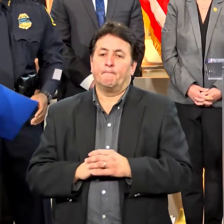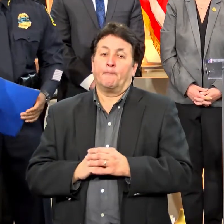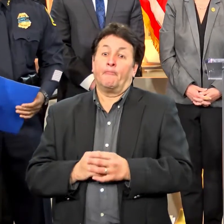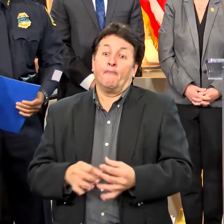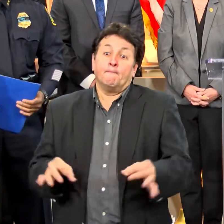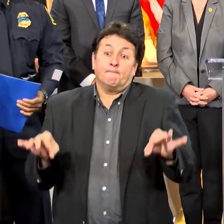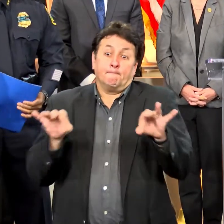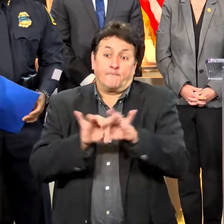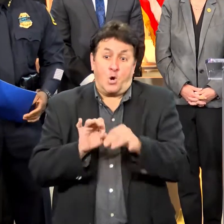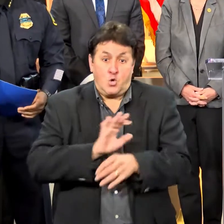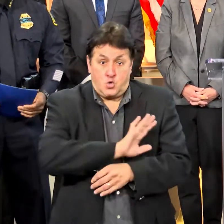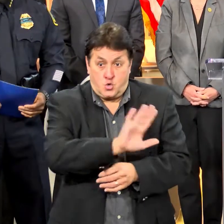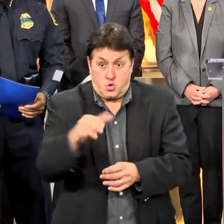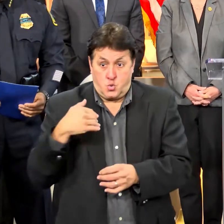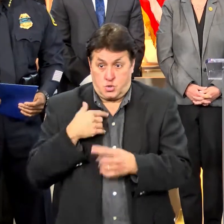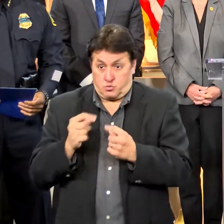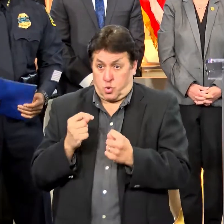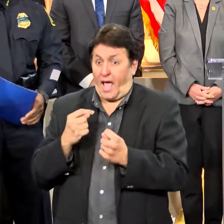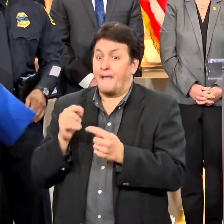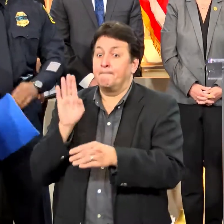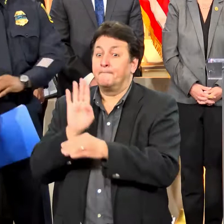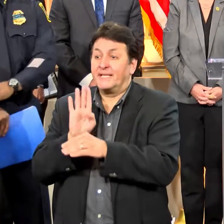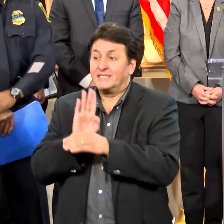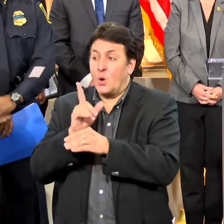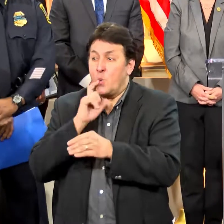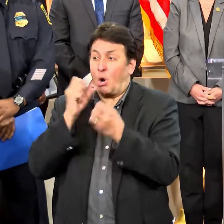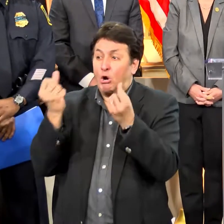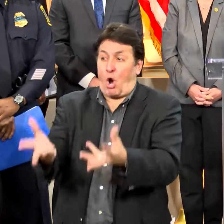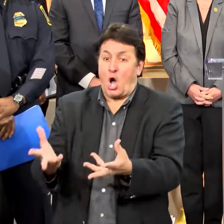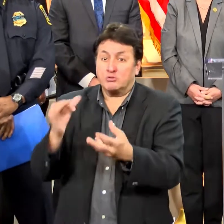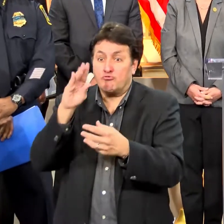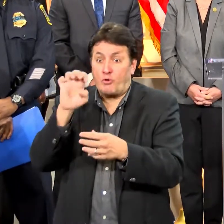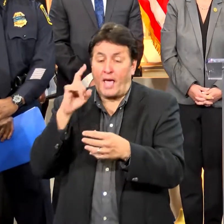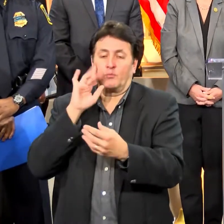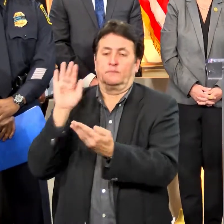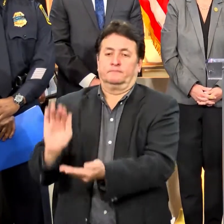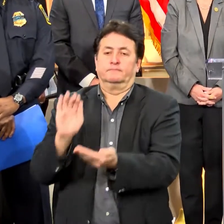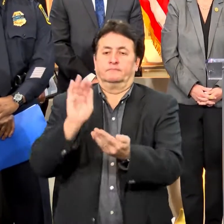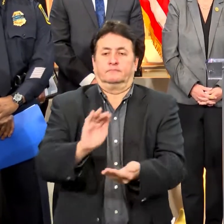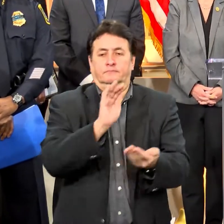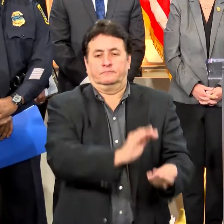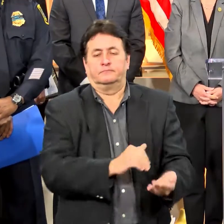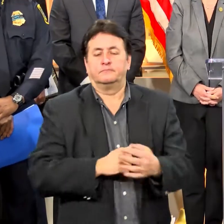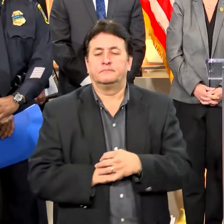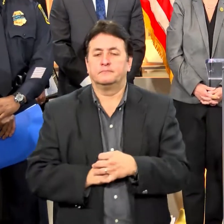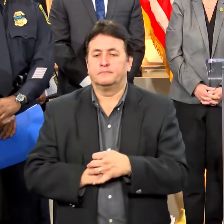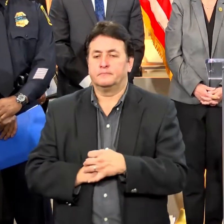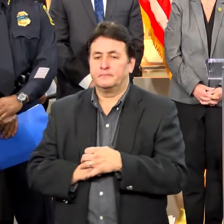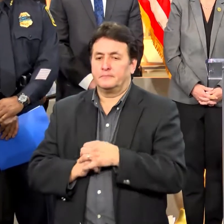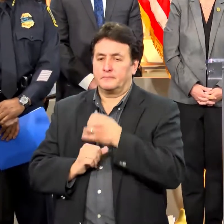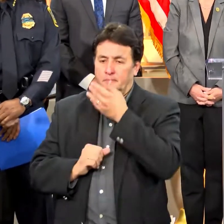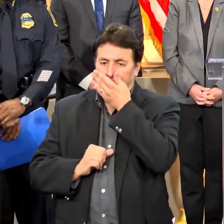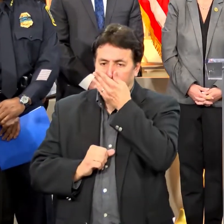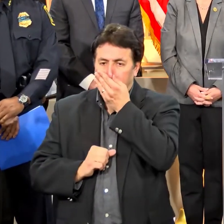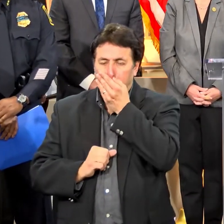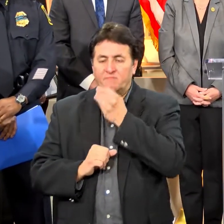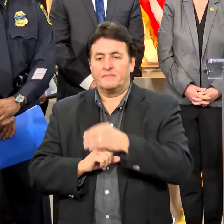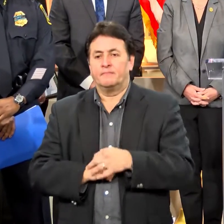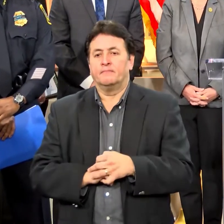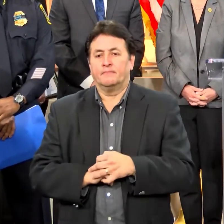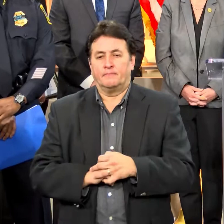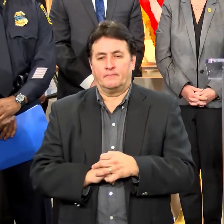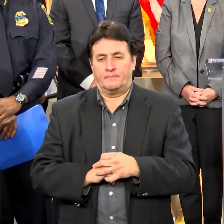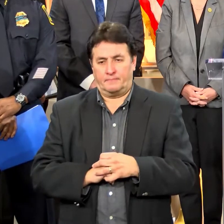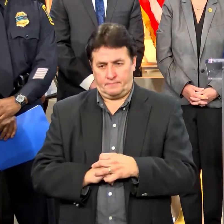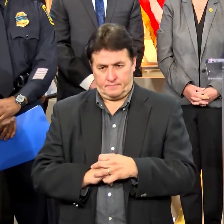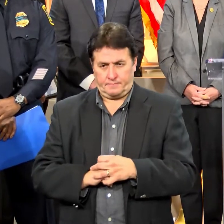businesses through increased crime prevention through environmental design. To that end, the administration has asked